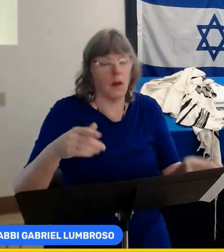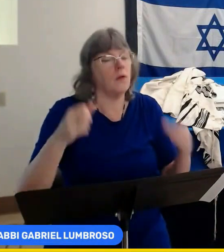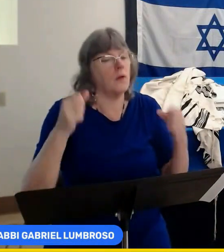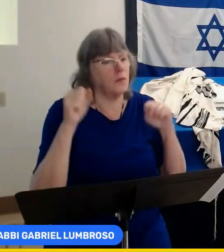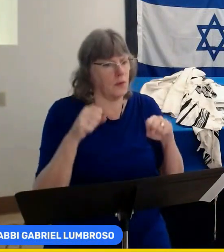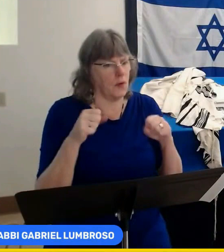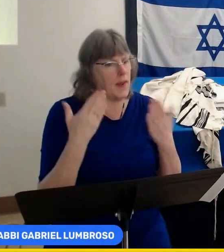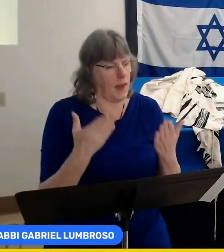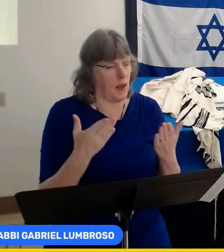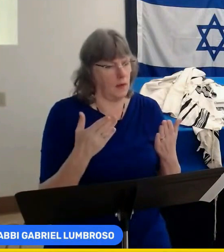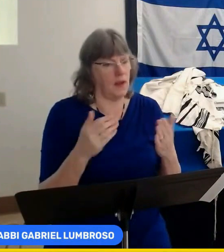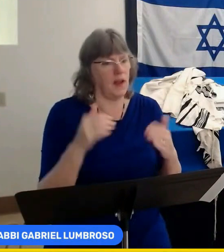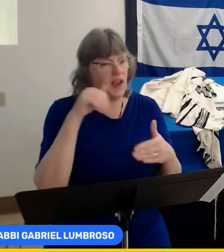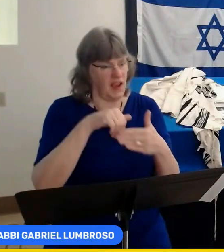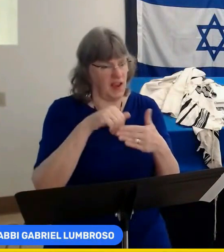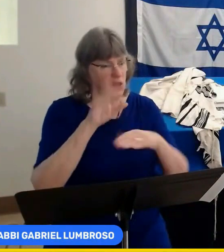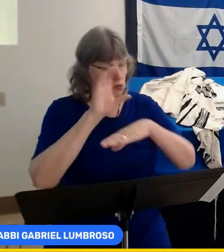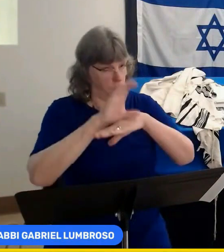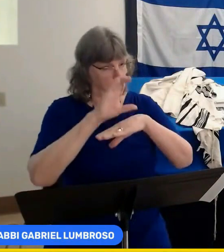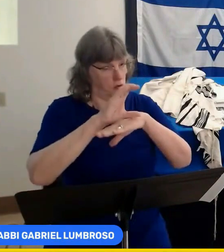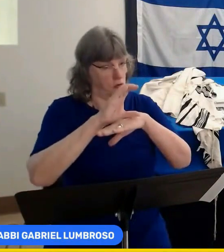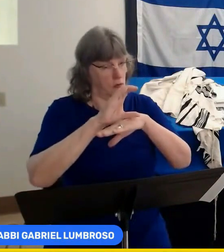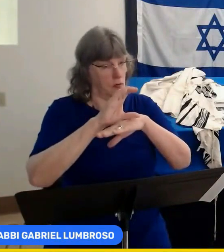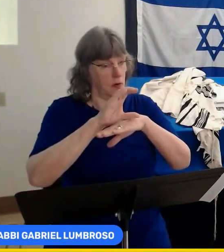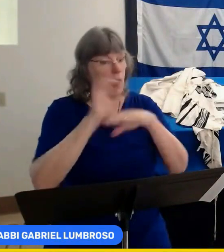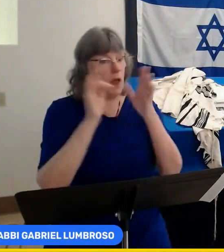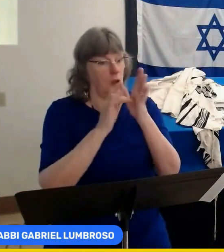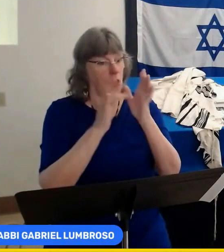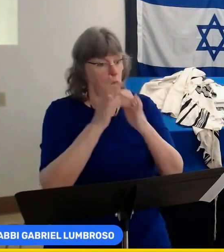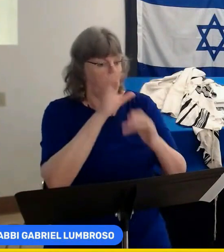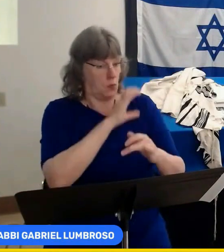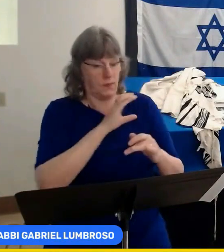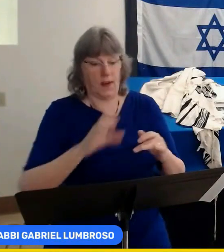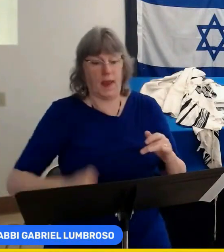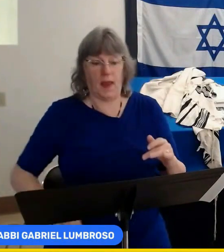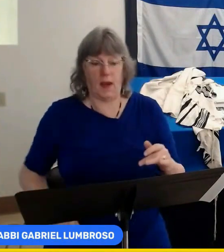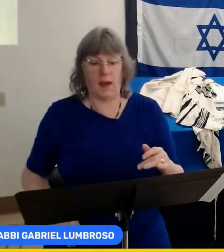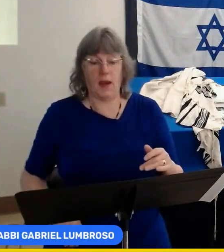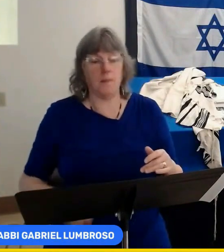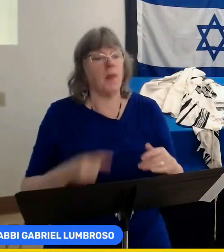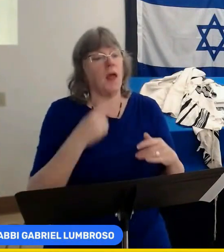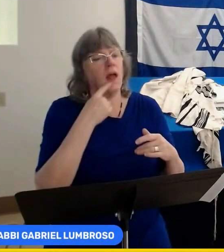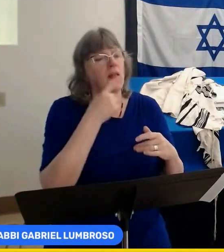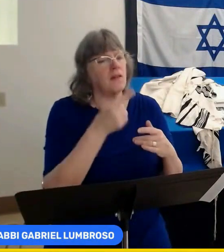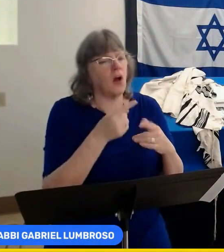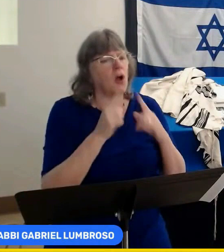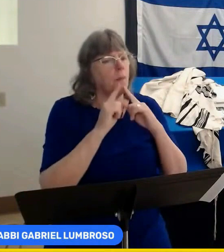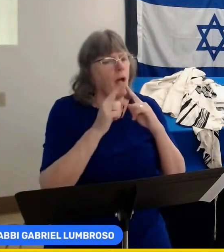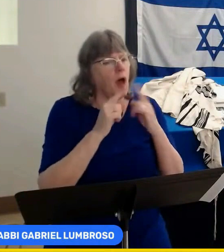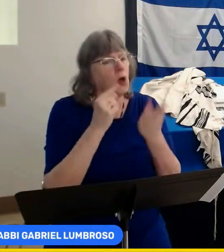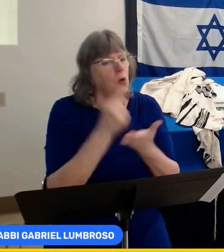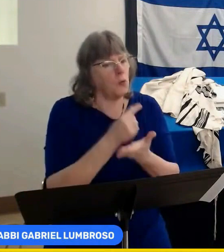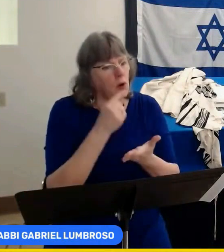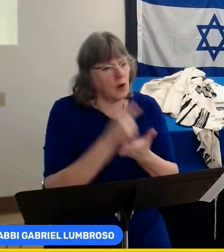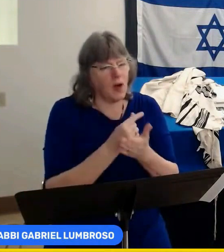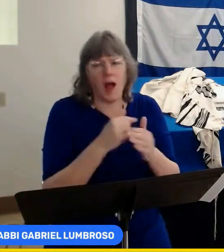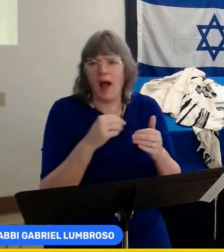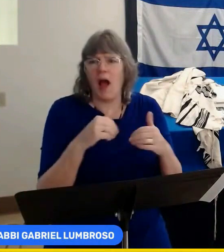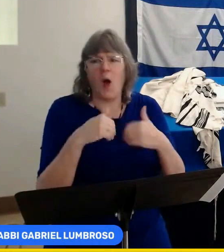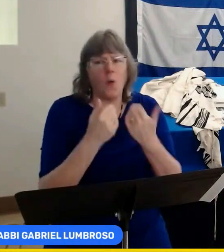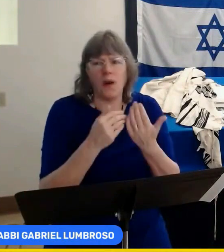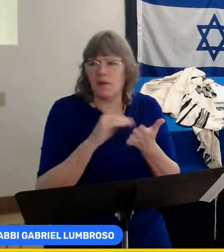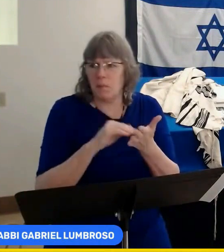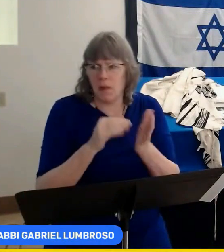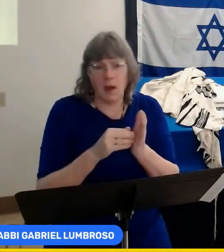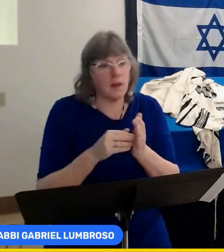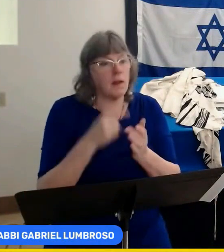have the various shades of differences, painting with a white paintbrush, these are what is usually understood. Preach the gospel,